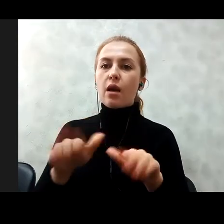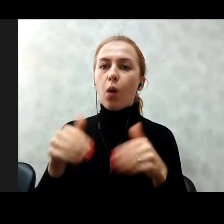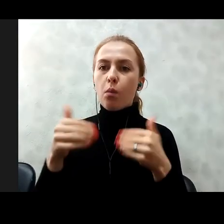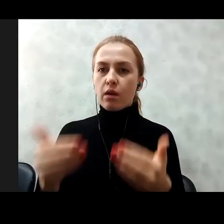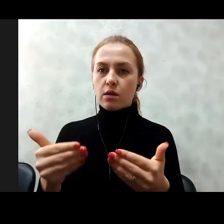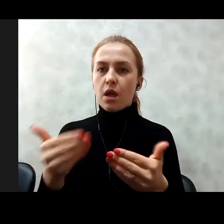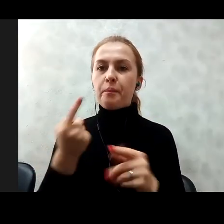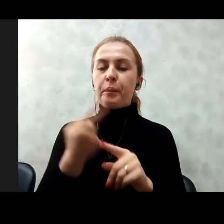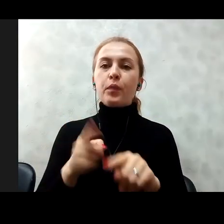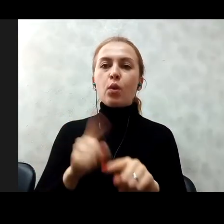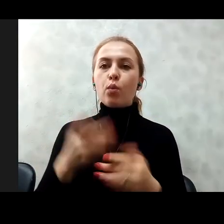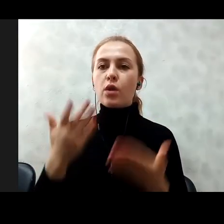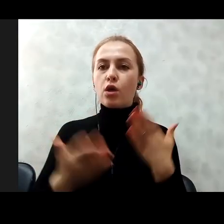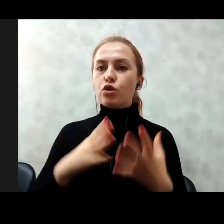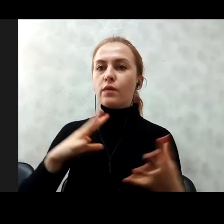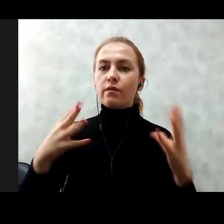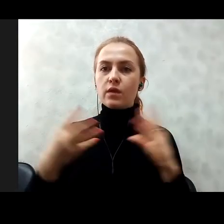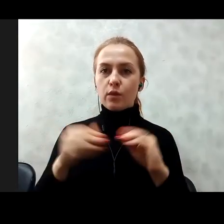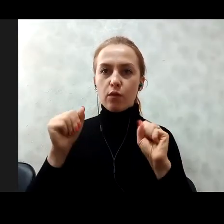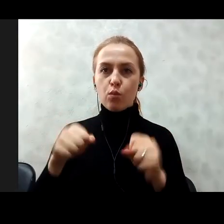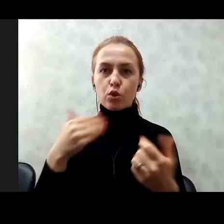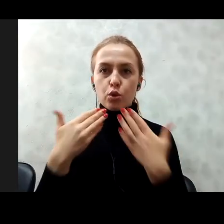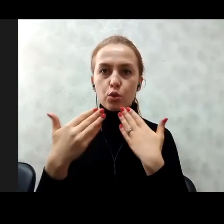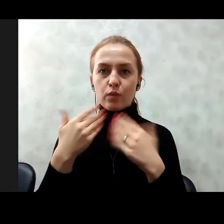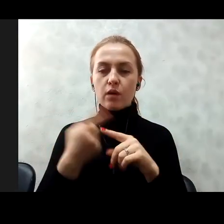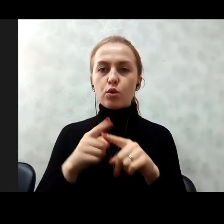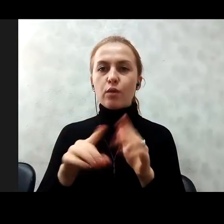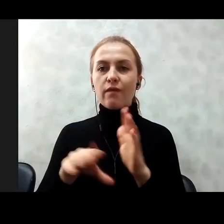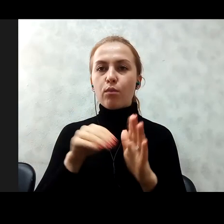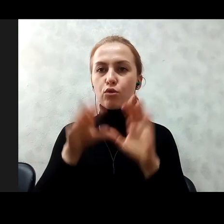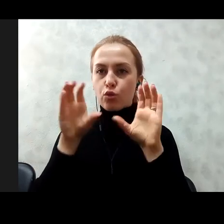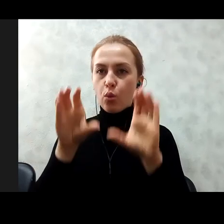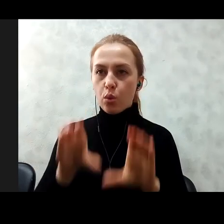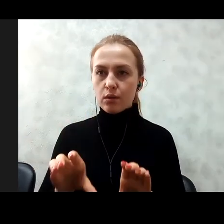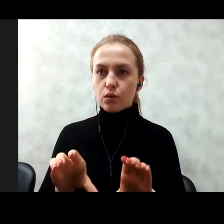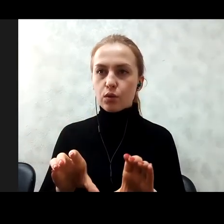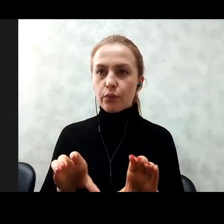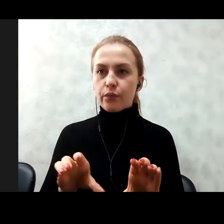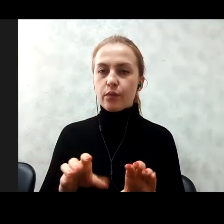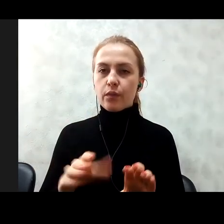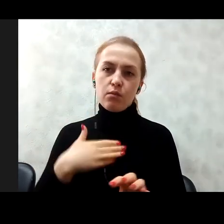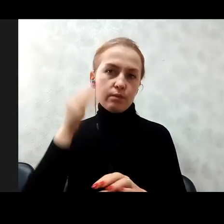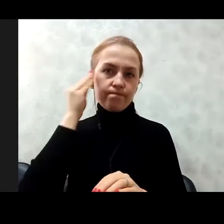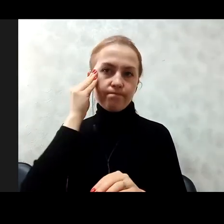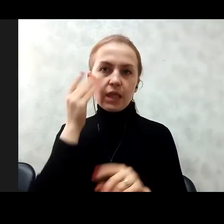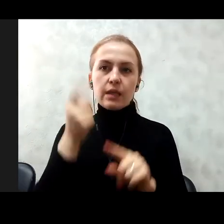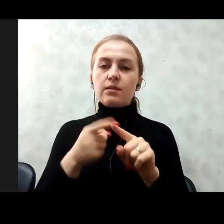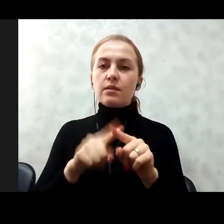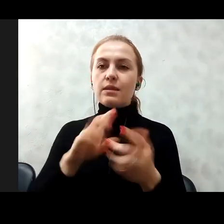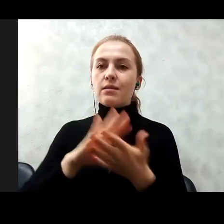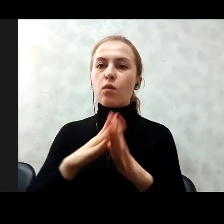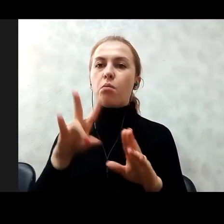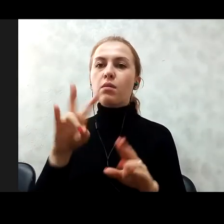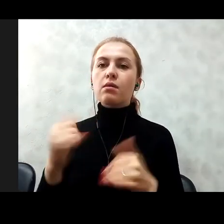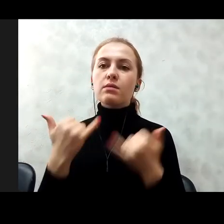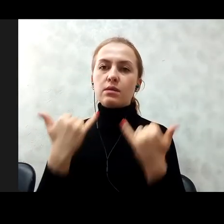the amendment should be introduced a year before. So I believe